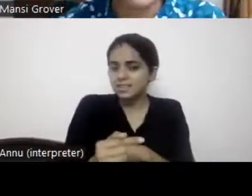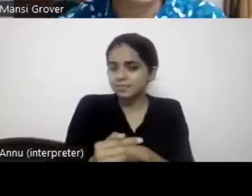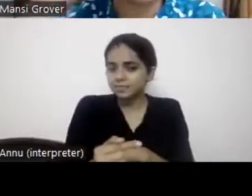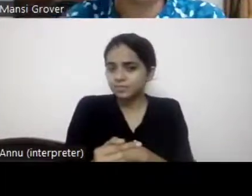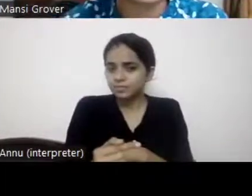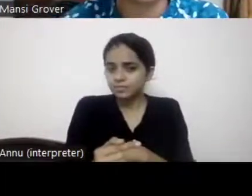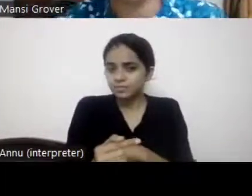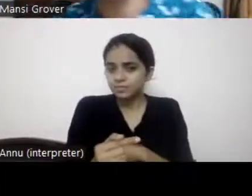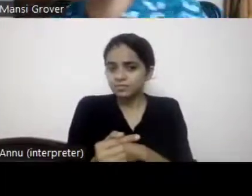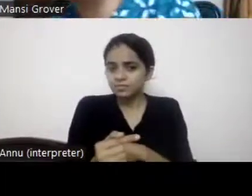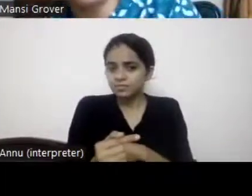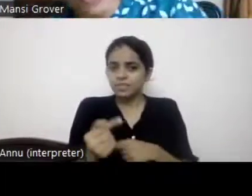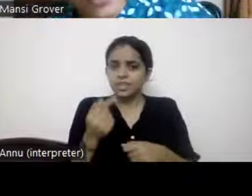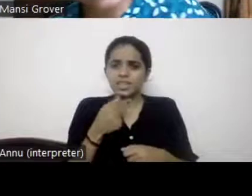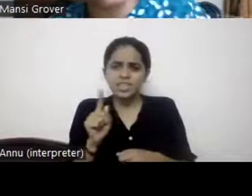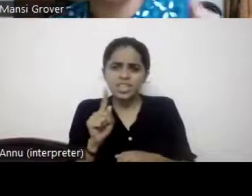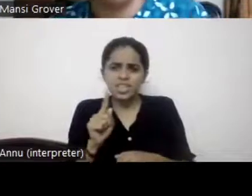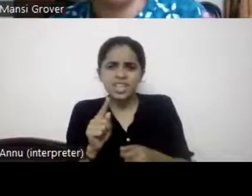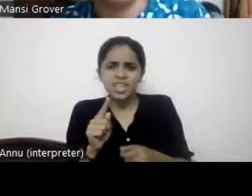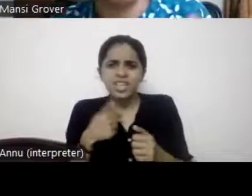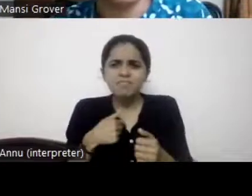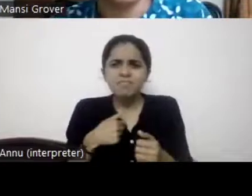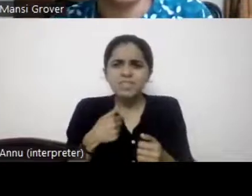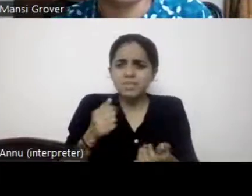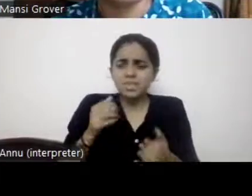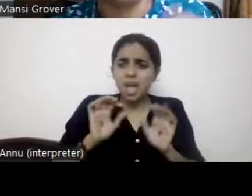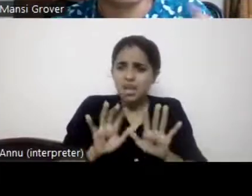he's literally telling them, and he shakes them,